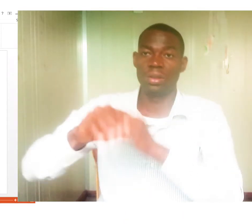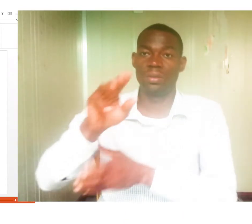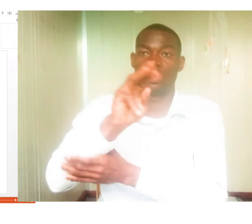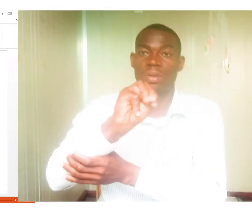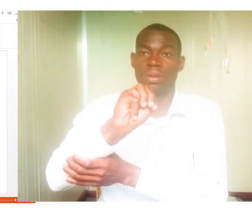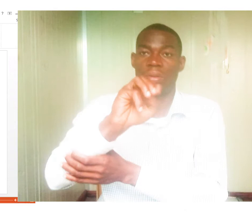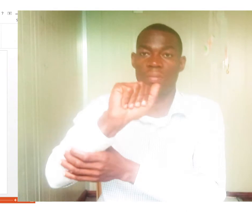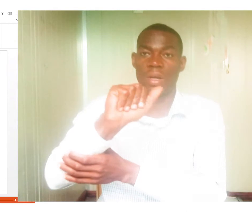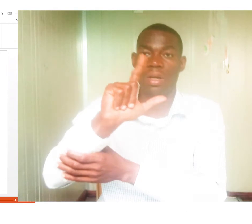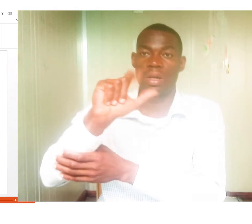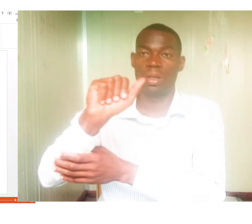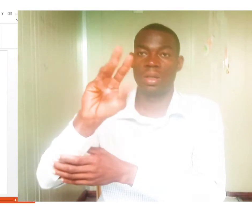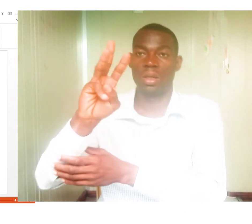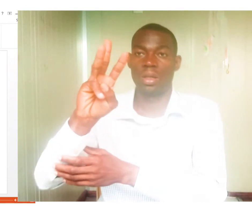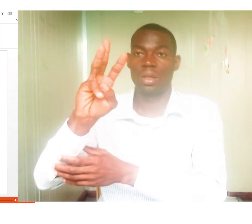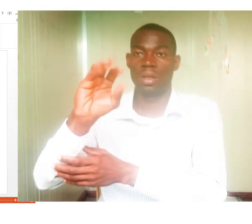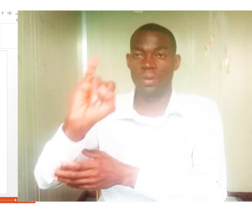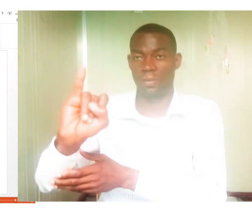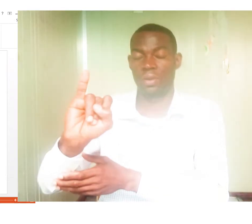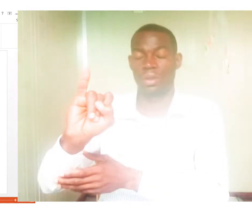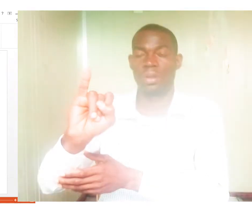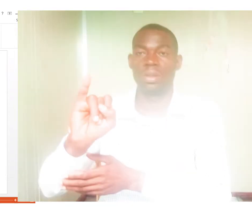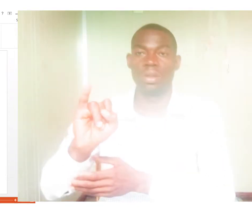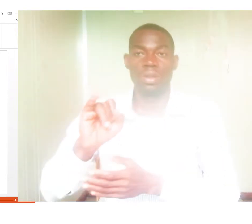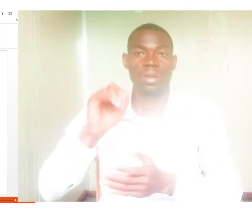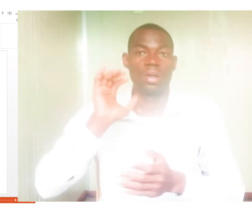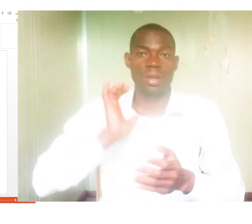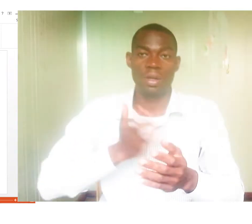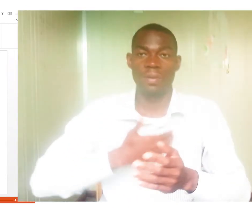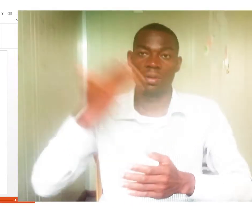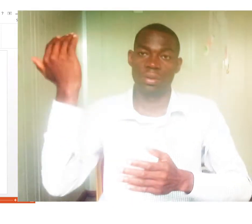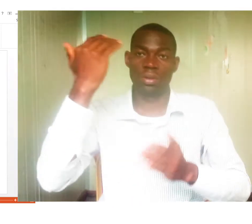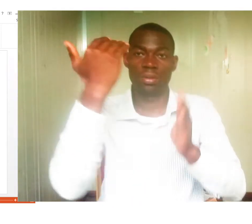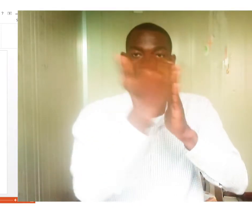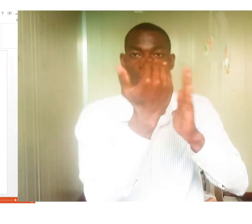Here is our presentation outline.